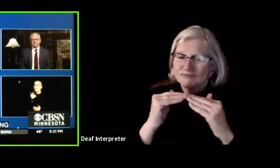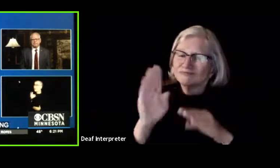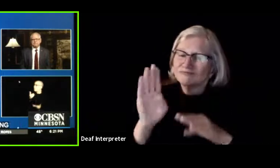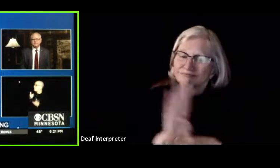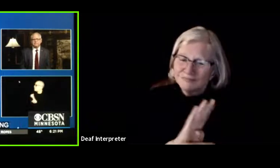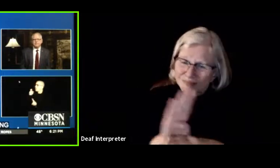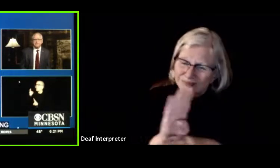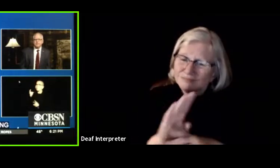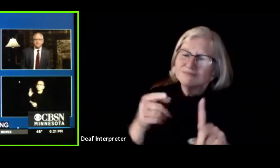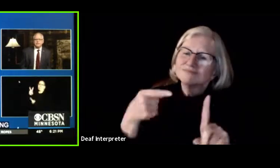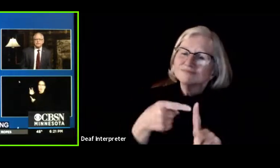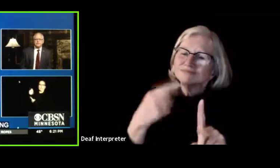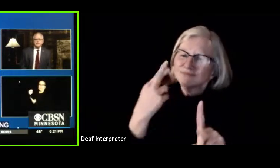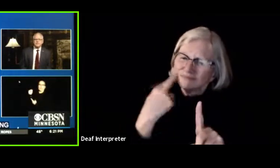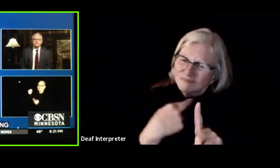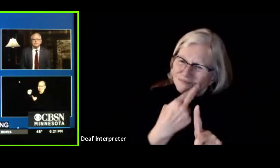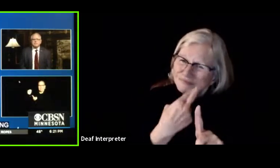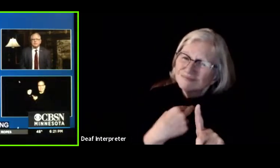reality.